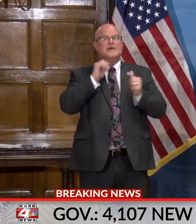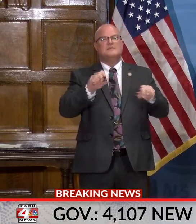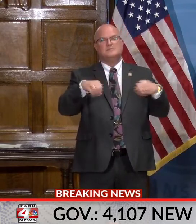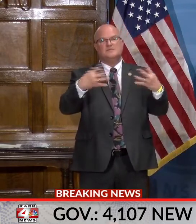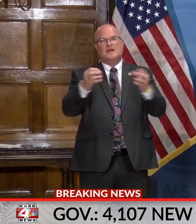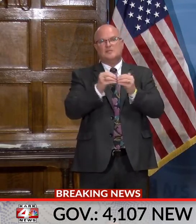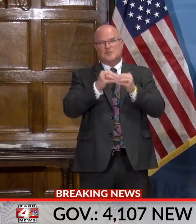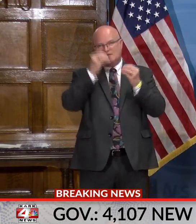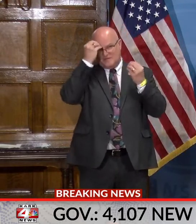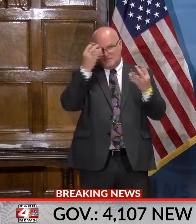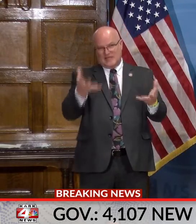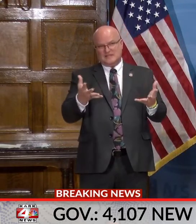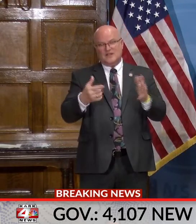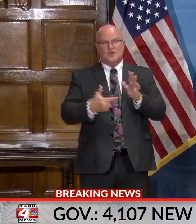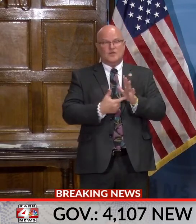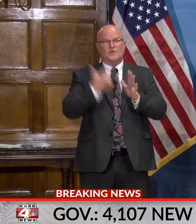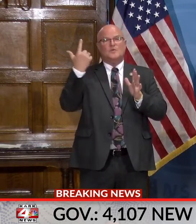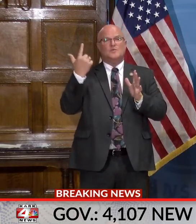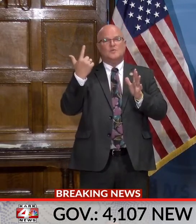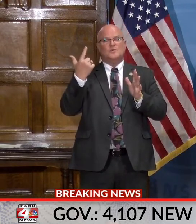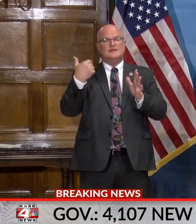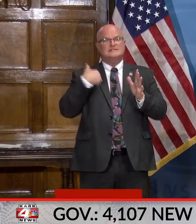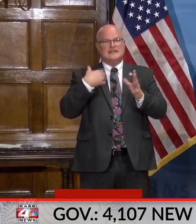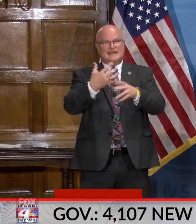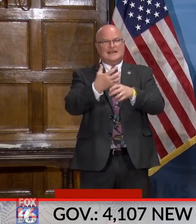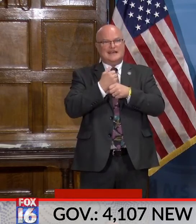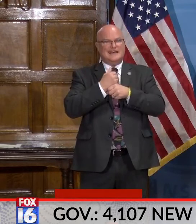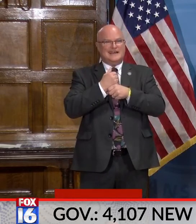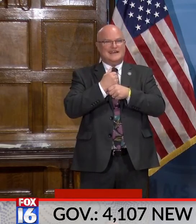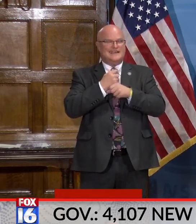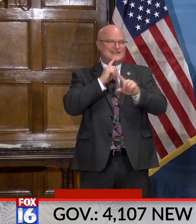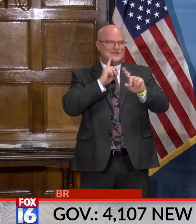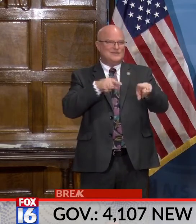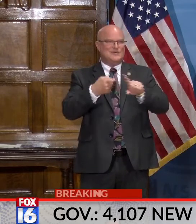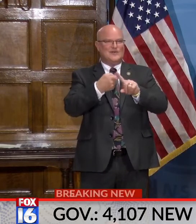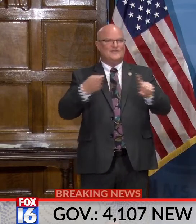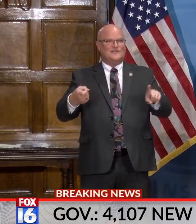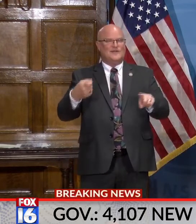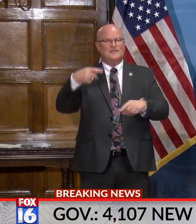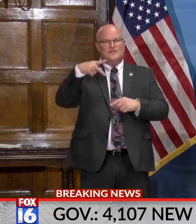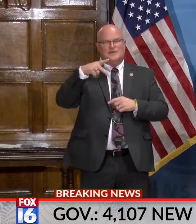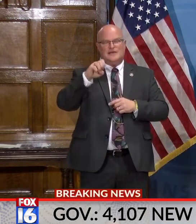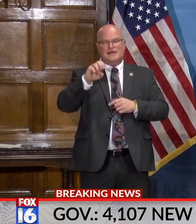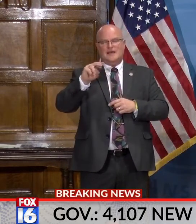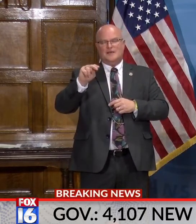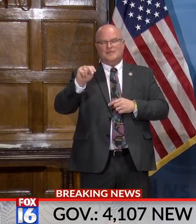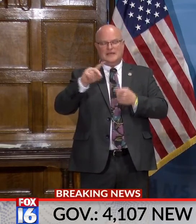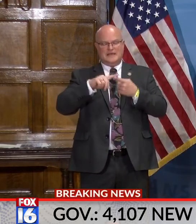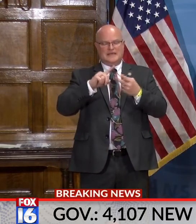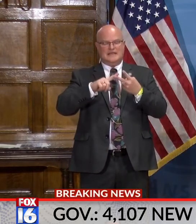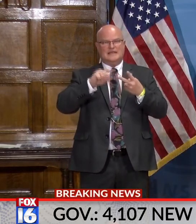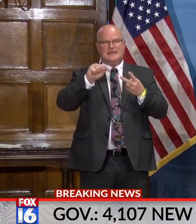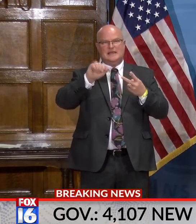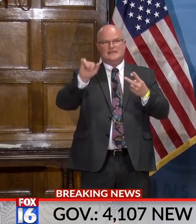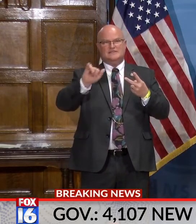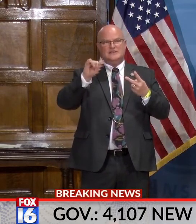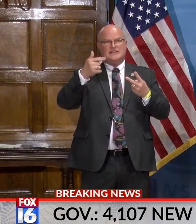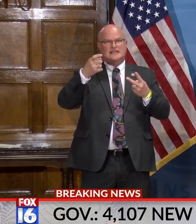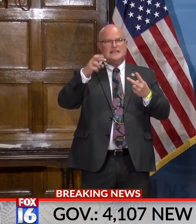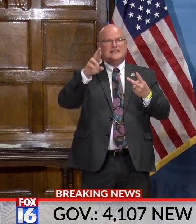more information on once I get a report from General Penn and A.J. Gary on the specific